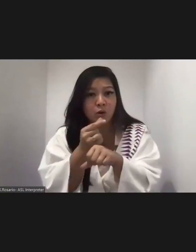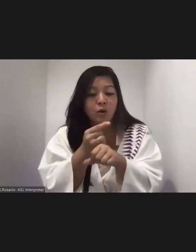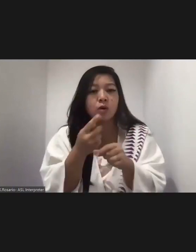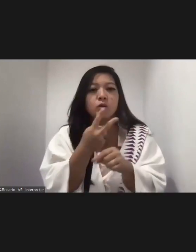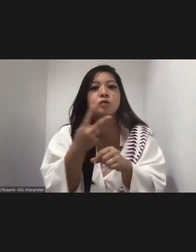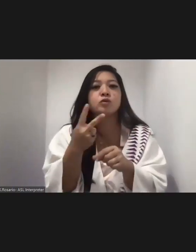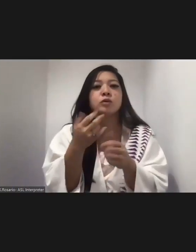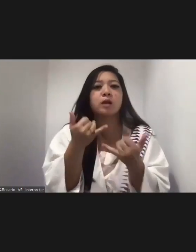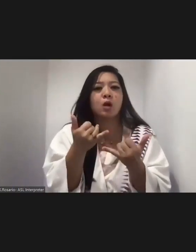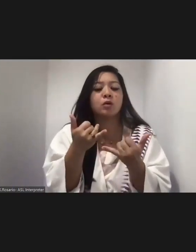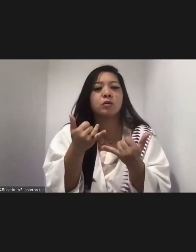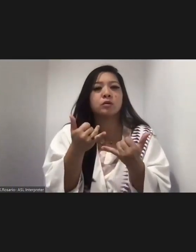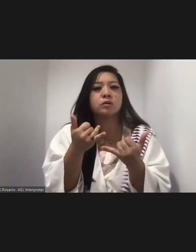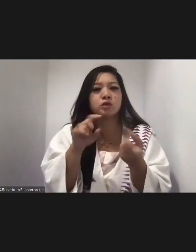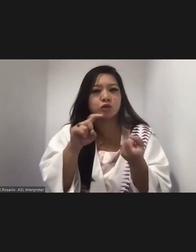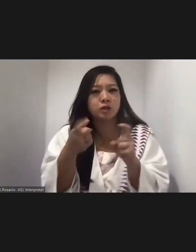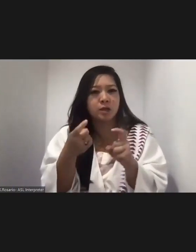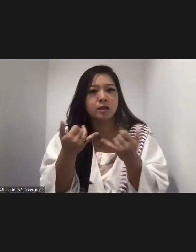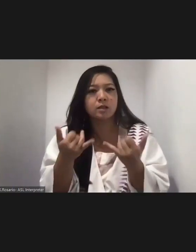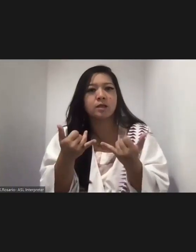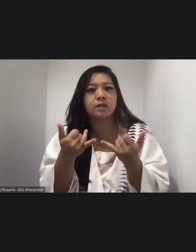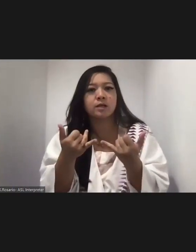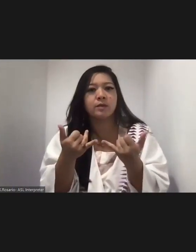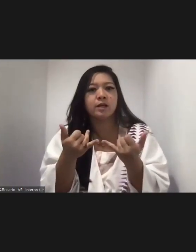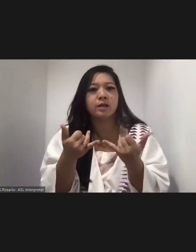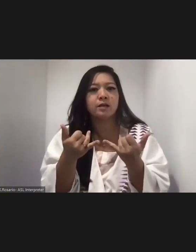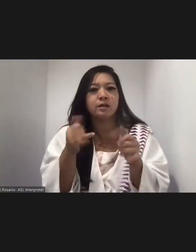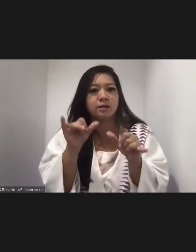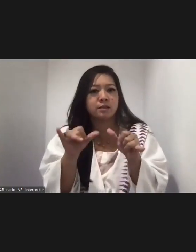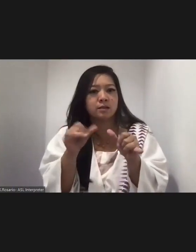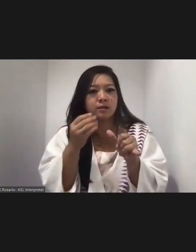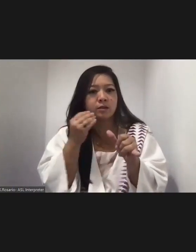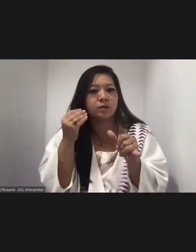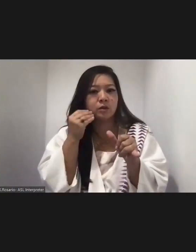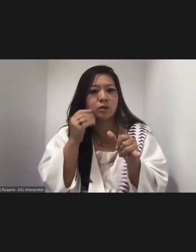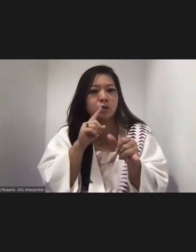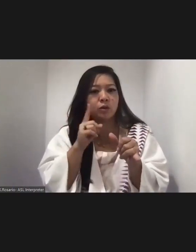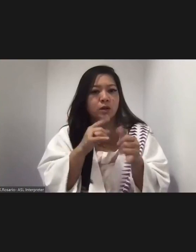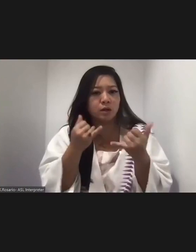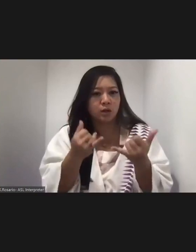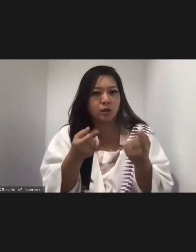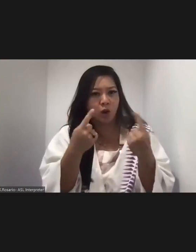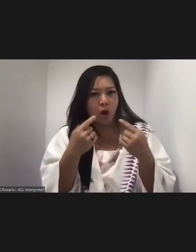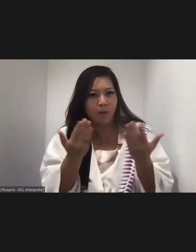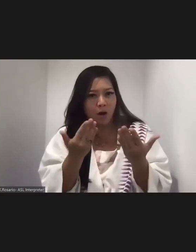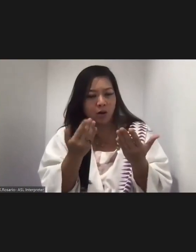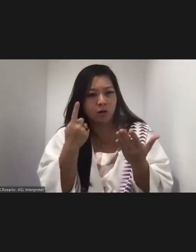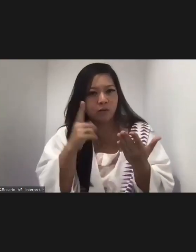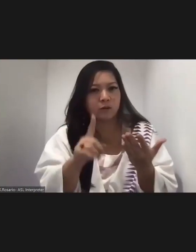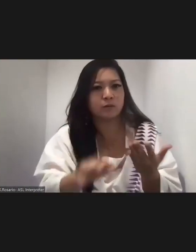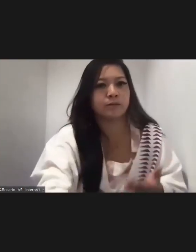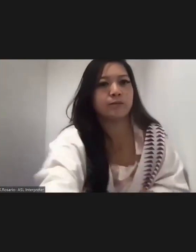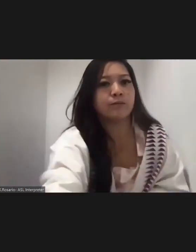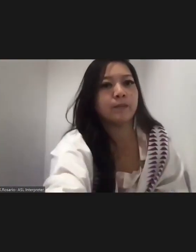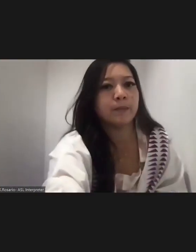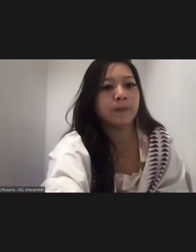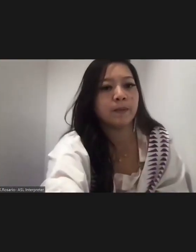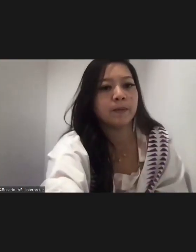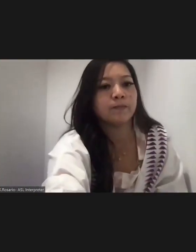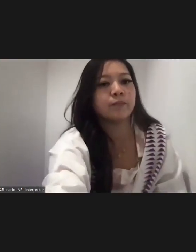surges and stay-at-home orders to contain the spread of this virus. But